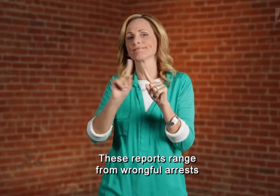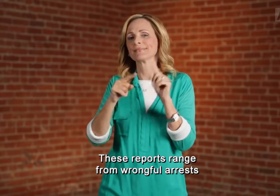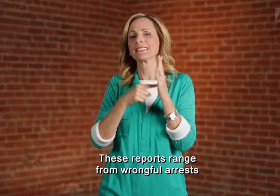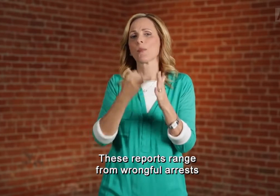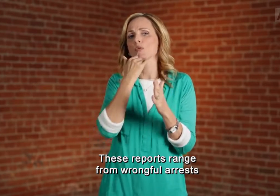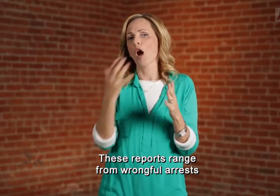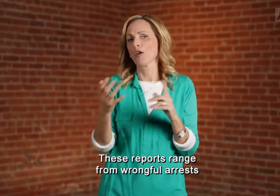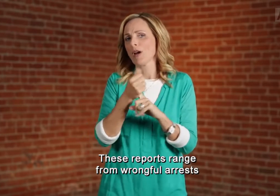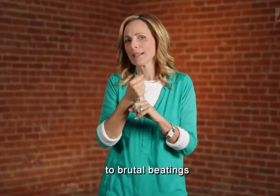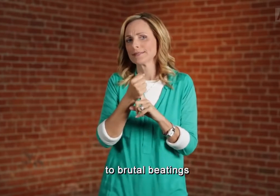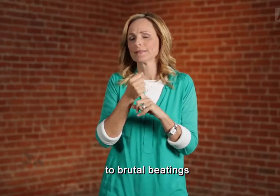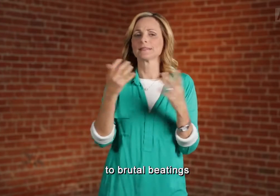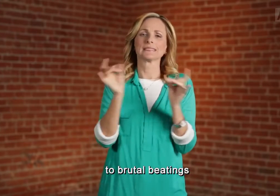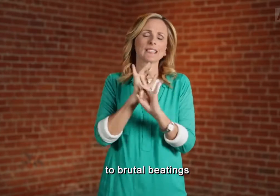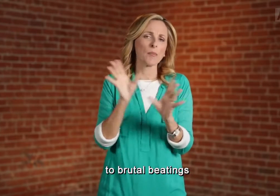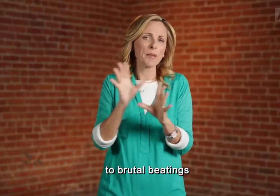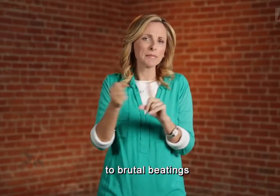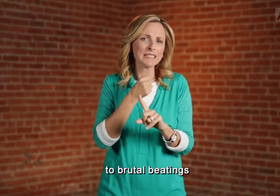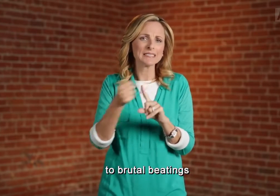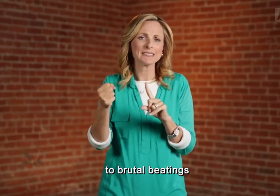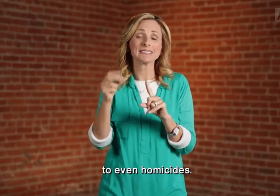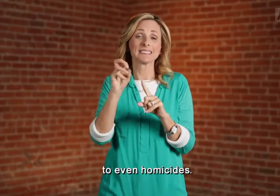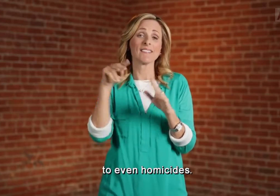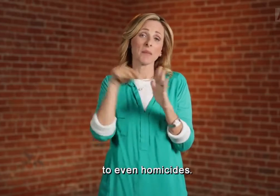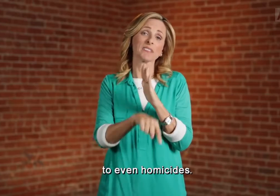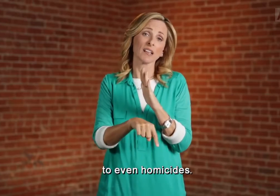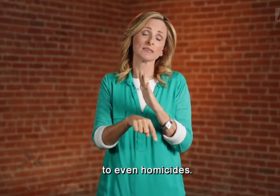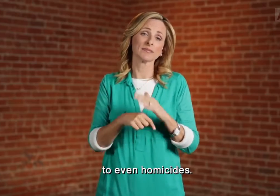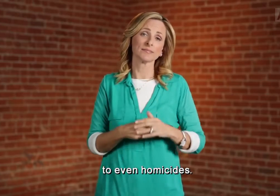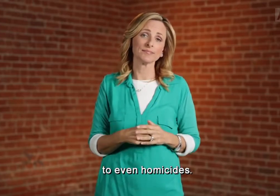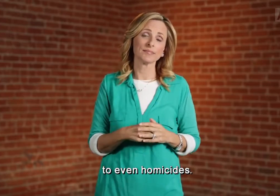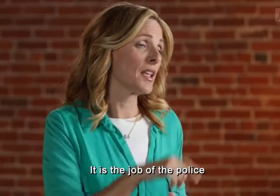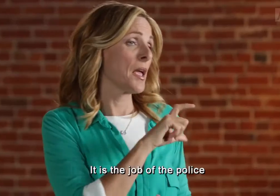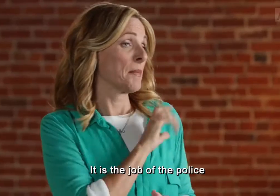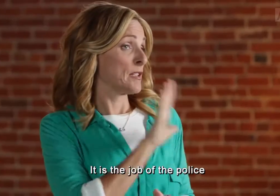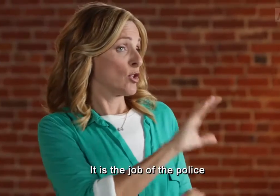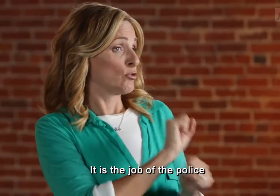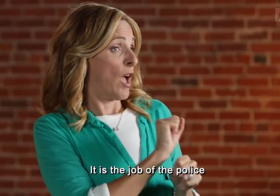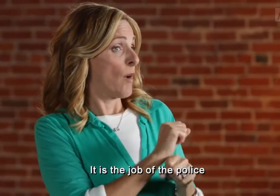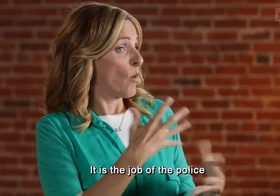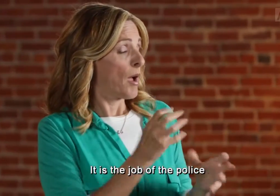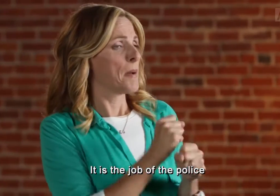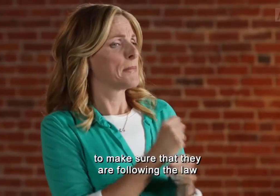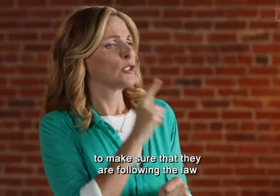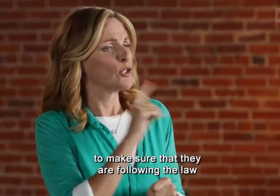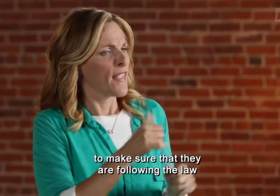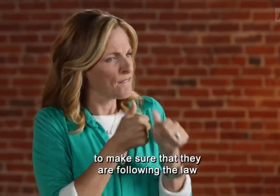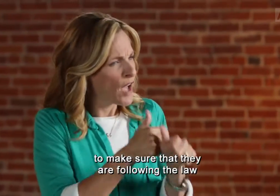wrongful arrests, to brutal beatings, to even homicides. It is the job of the police to make sure